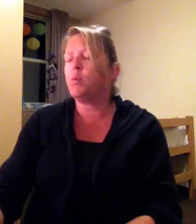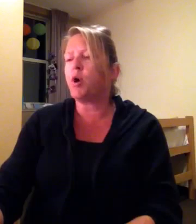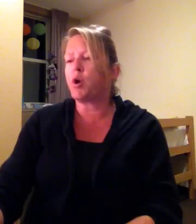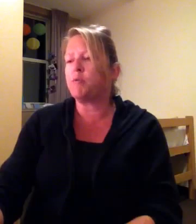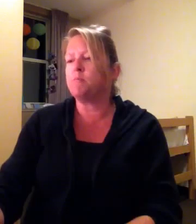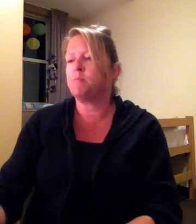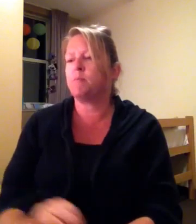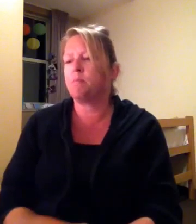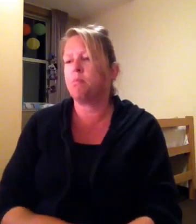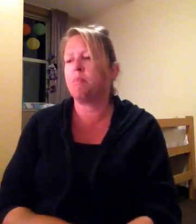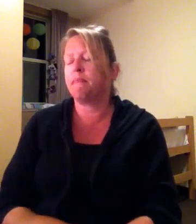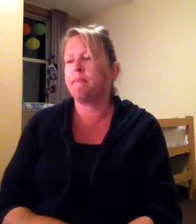work.